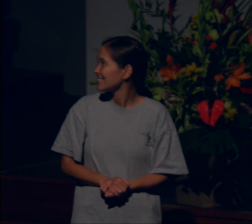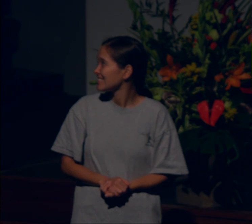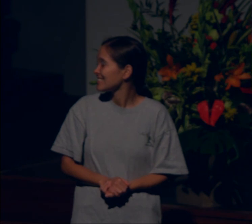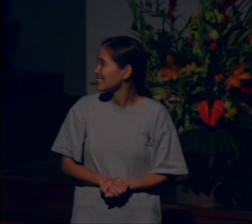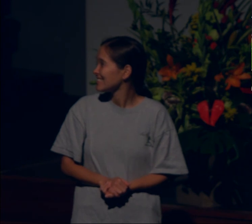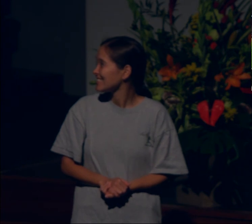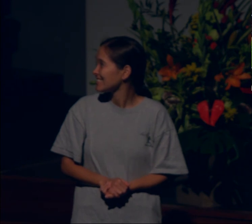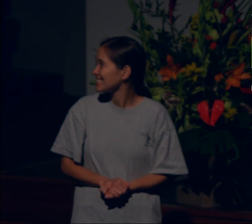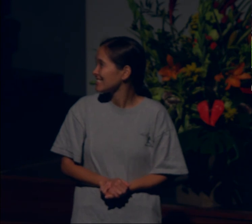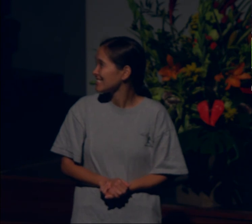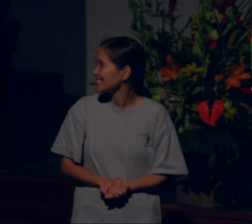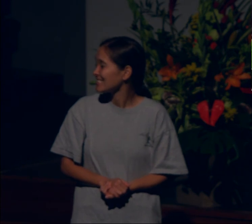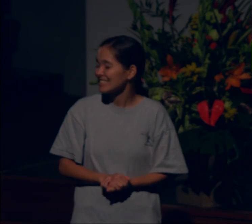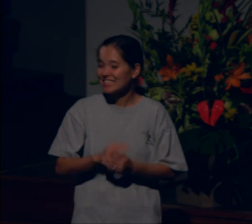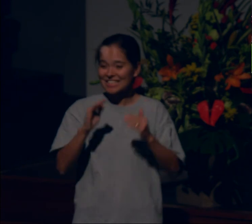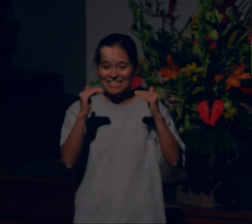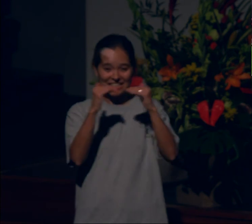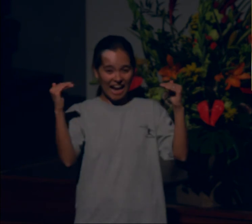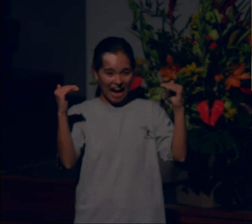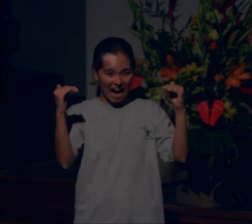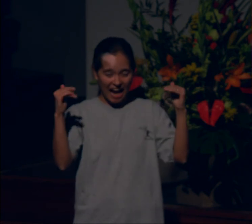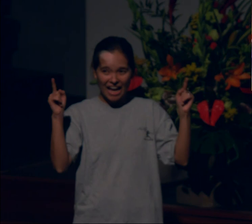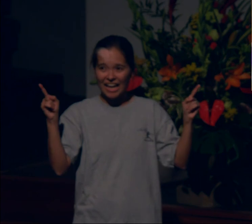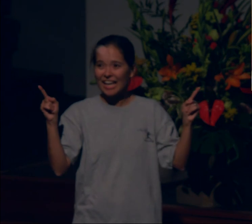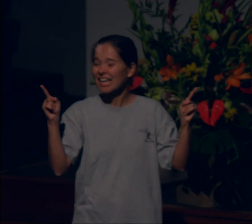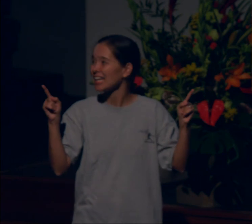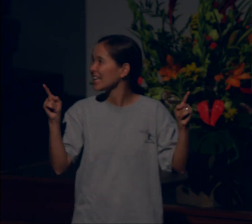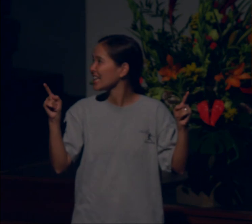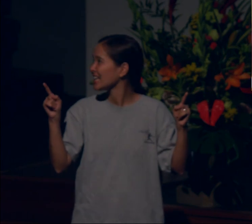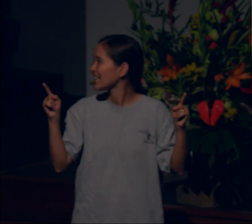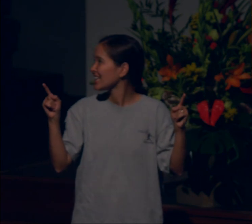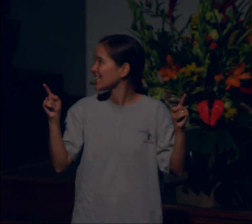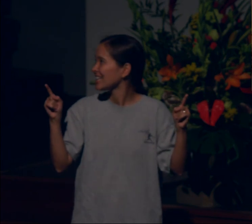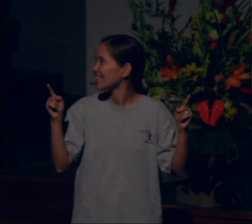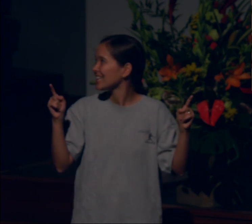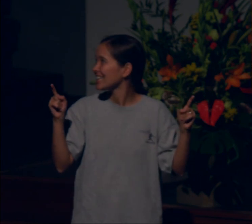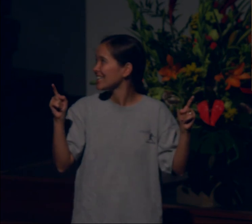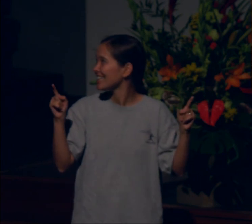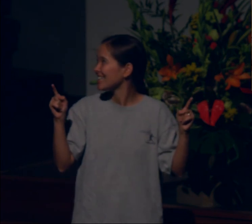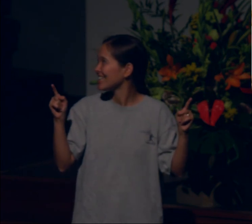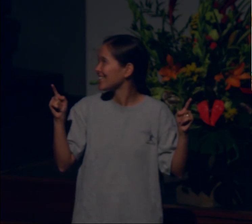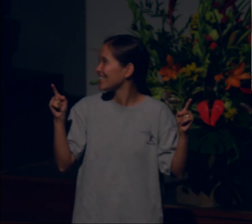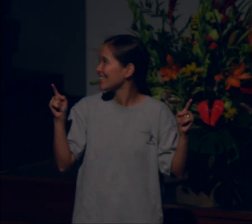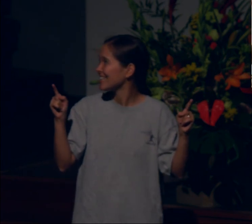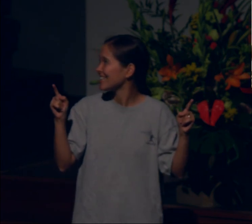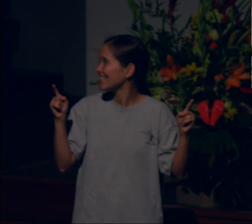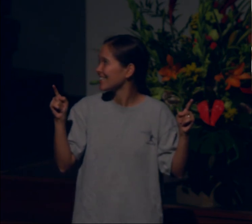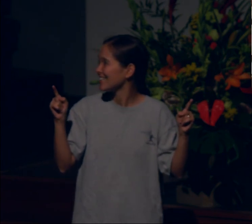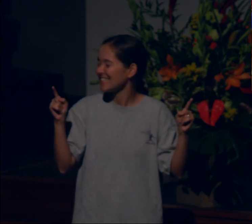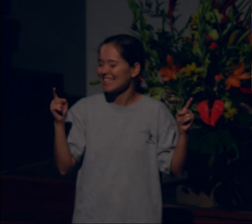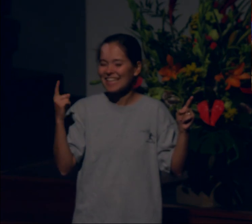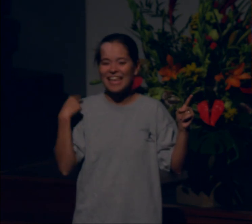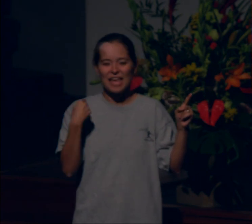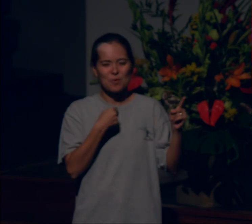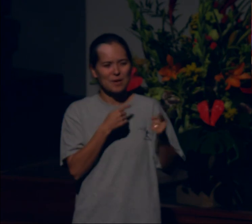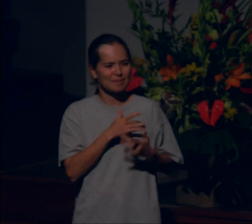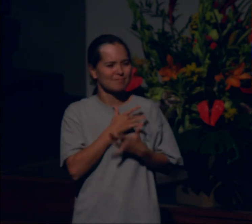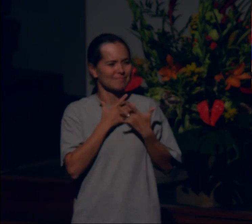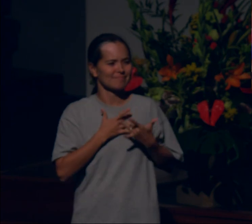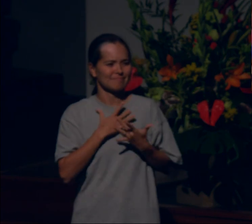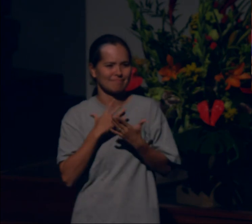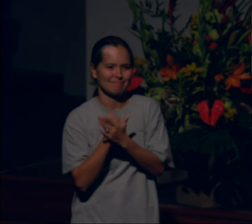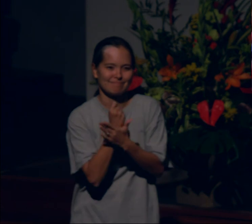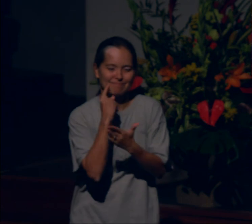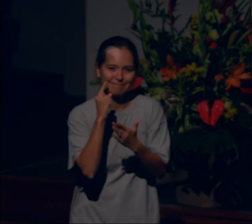This is a tie game. And as we capture it in our hearts, we make it our own. Tied